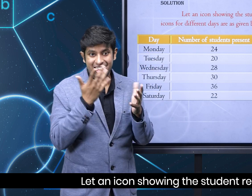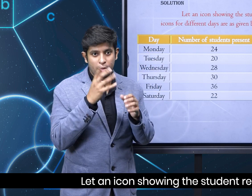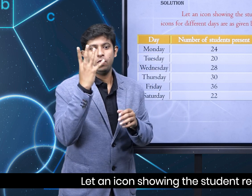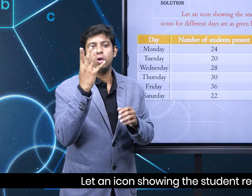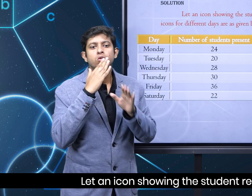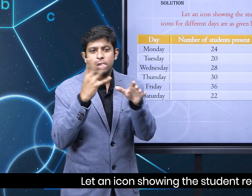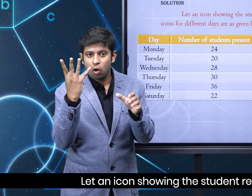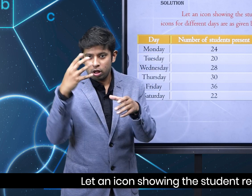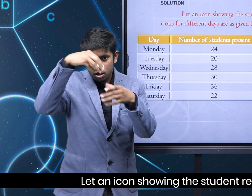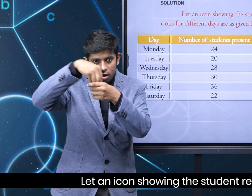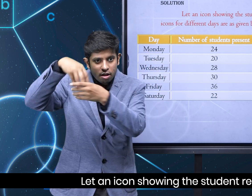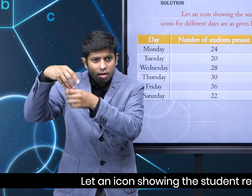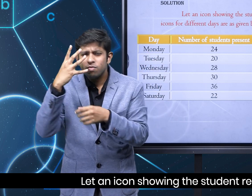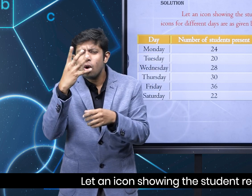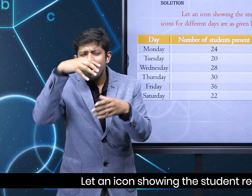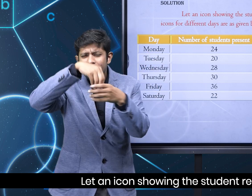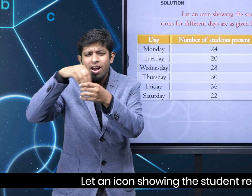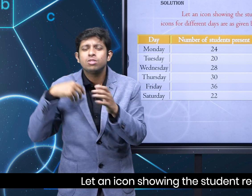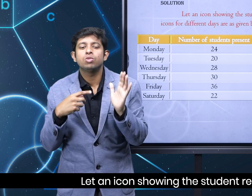Let an icon showing the student represent 4 students.